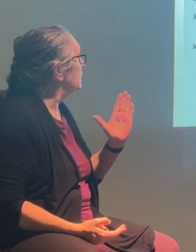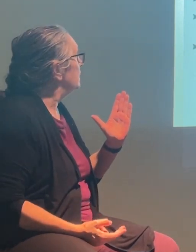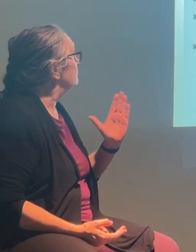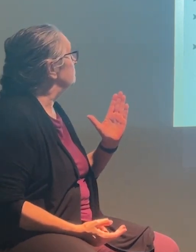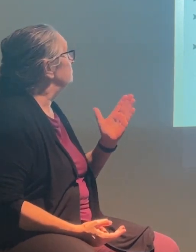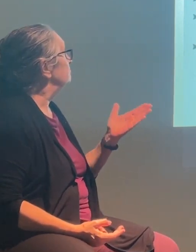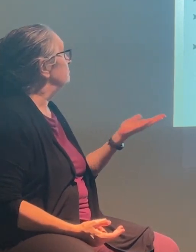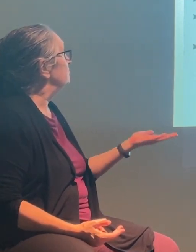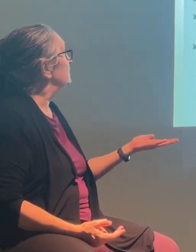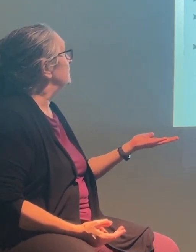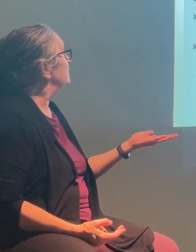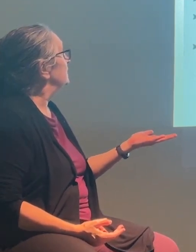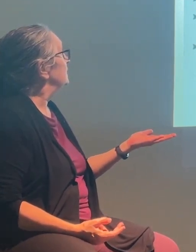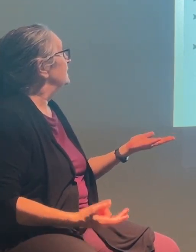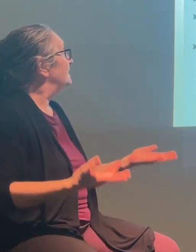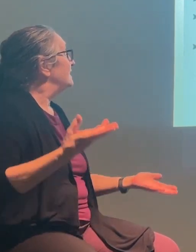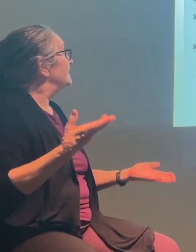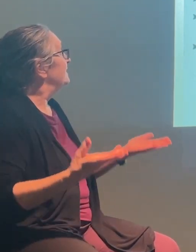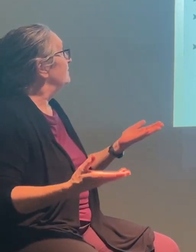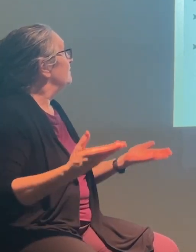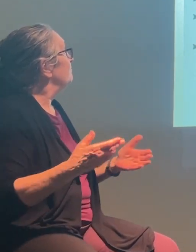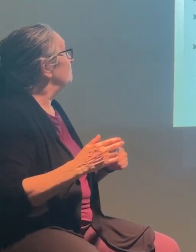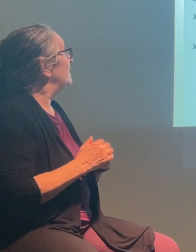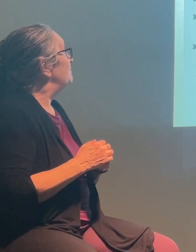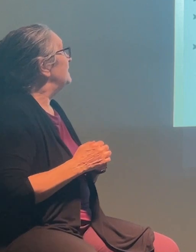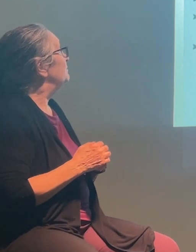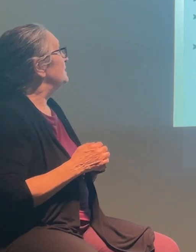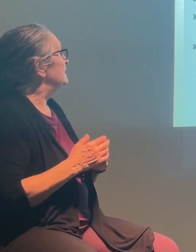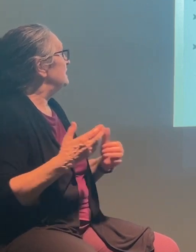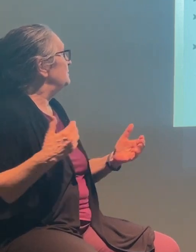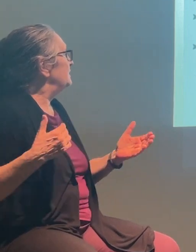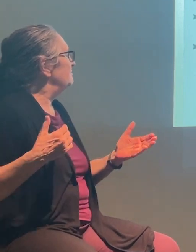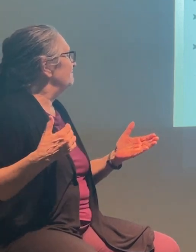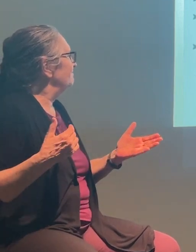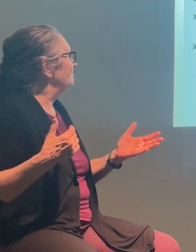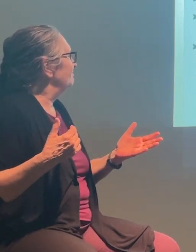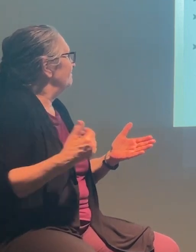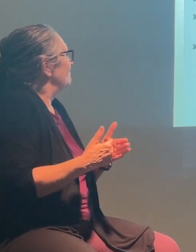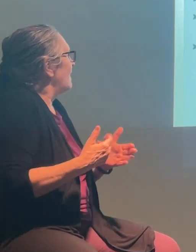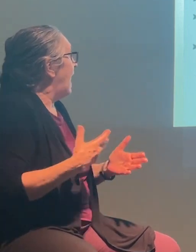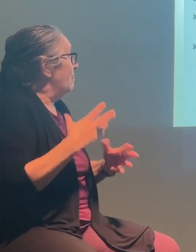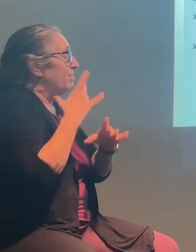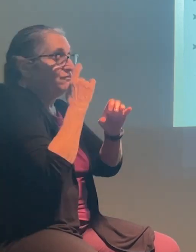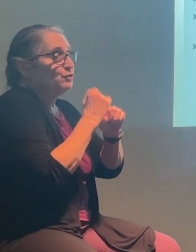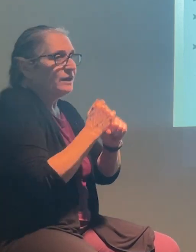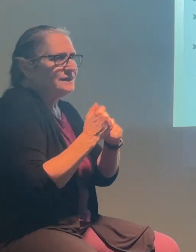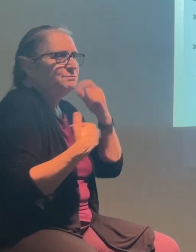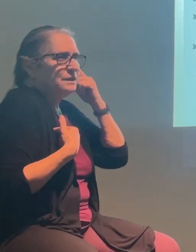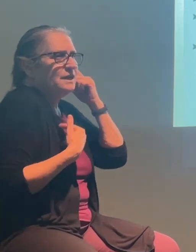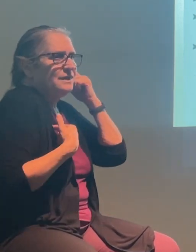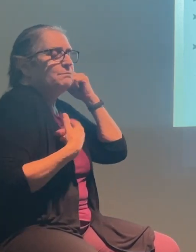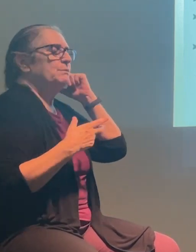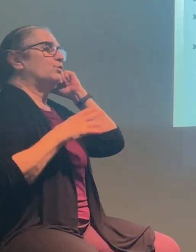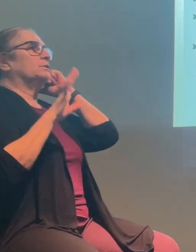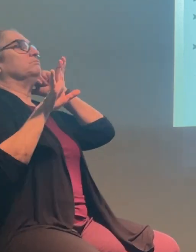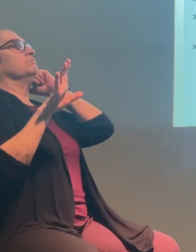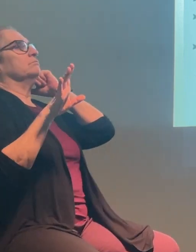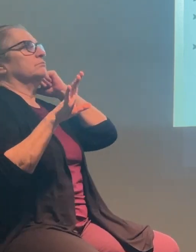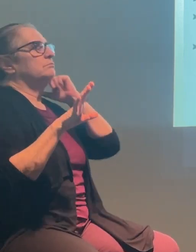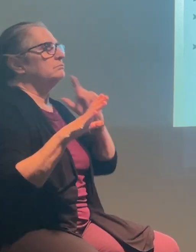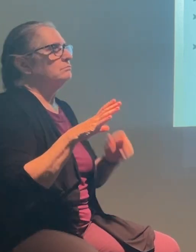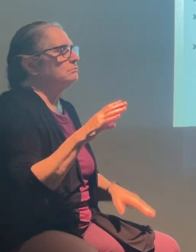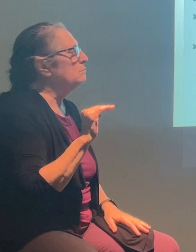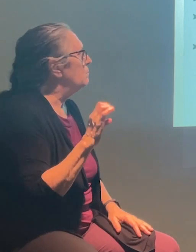You could say it's a little bit Fauvist, for the French taste. I find it very attractive. Not at all what I was expecting.